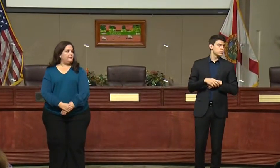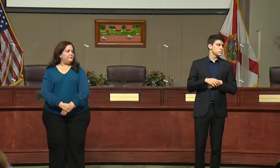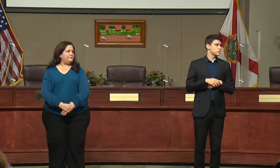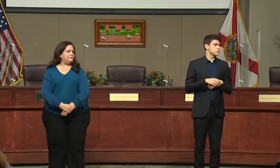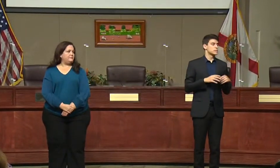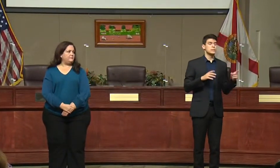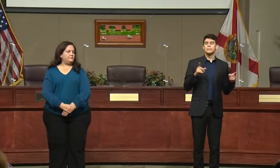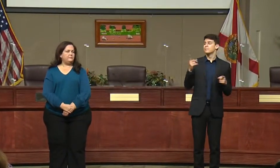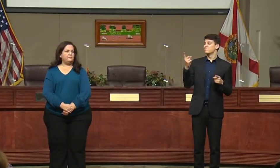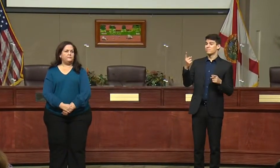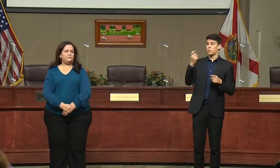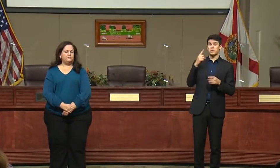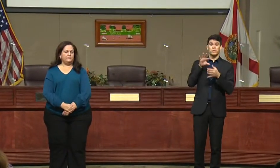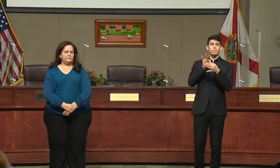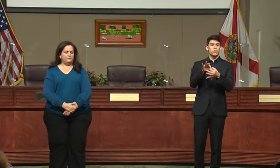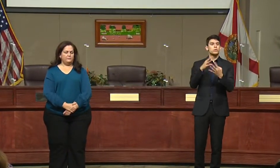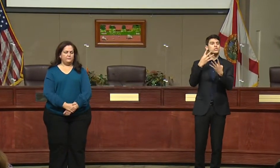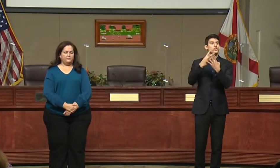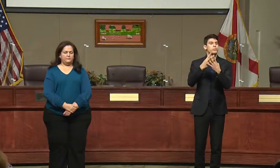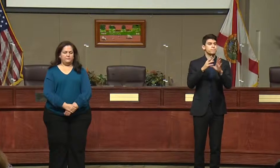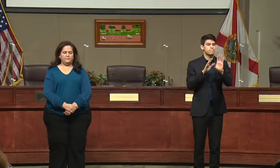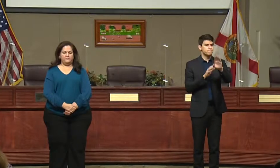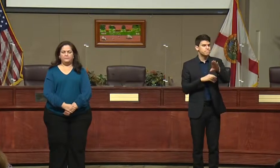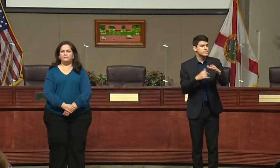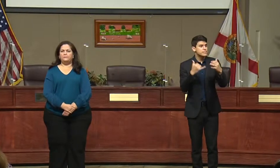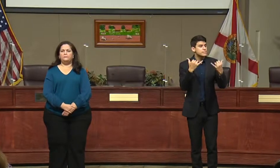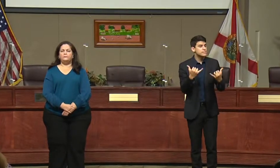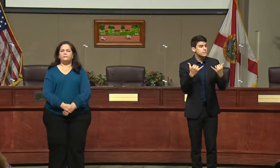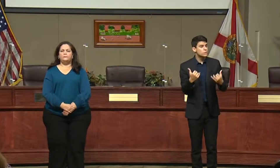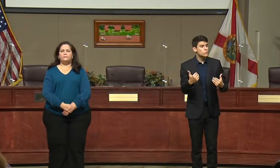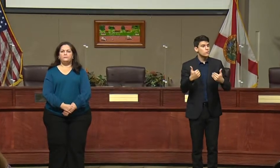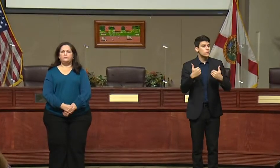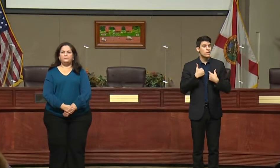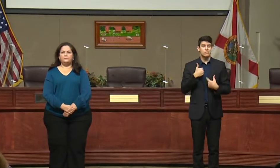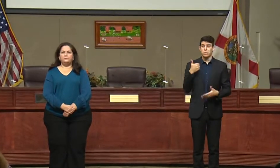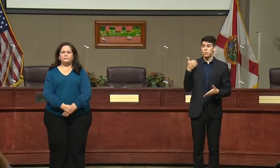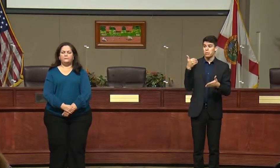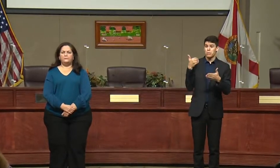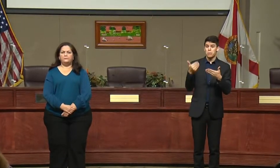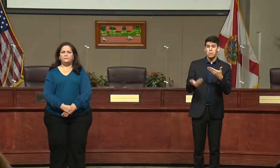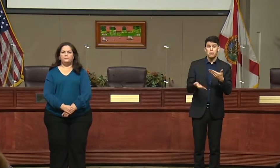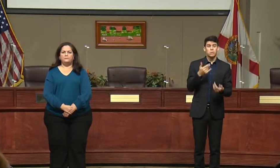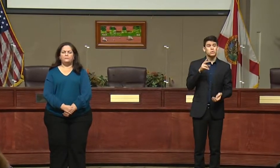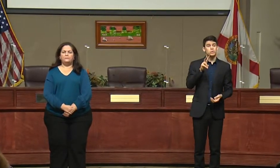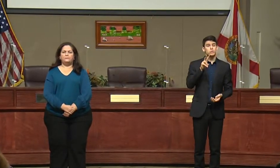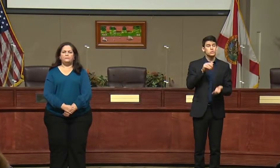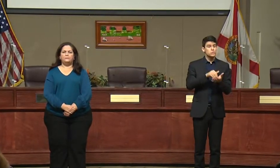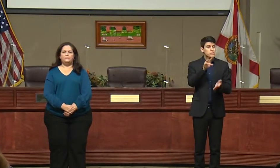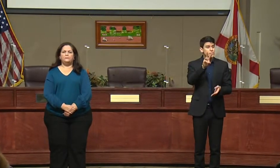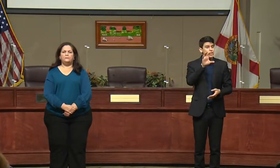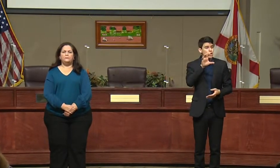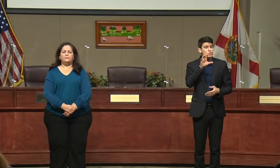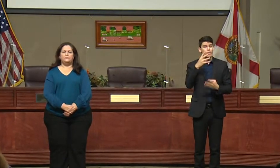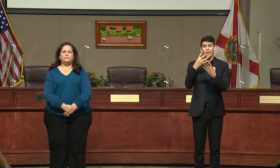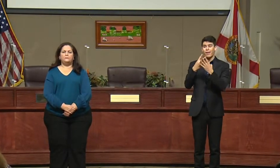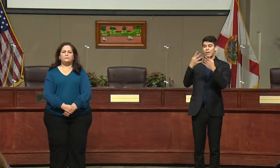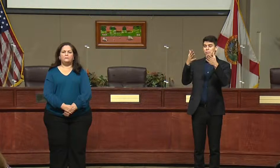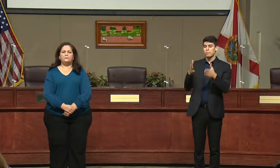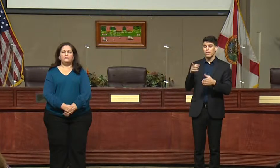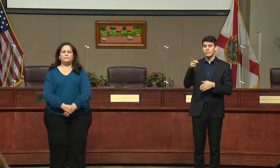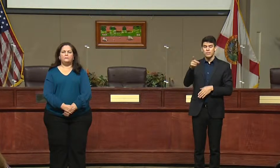jail. Today we have approximately 2,600 inmates at our Orange County